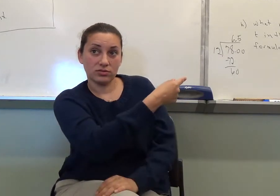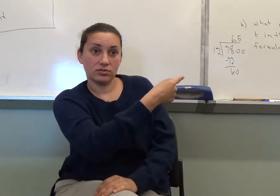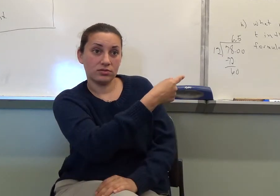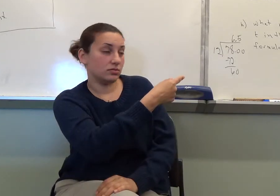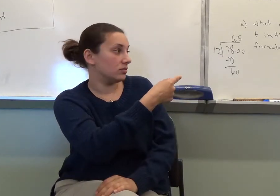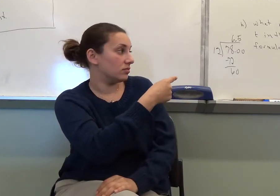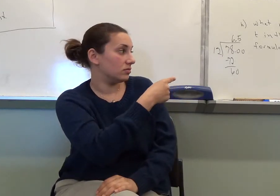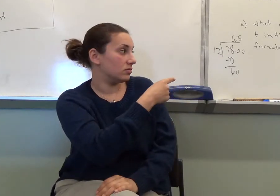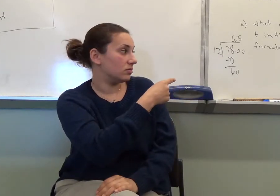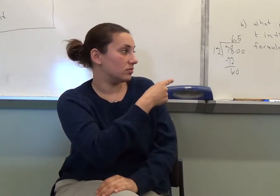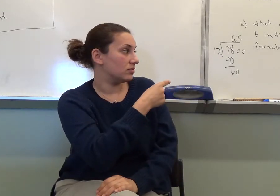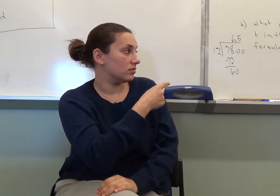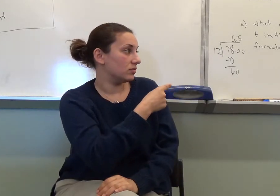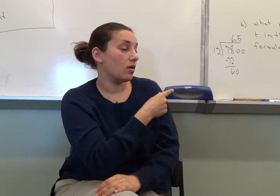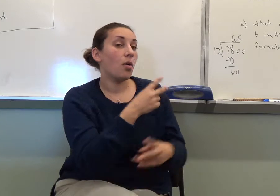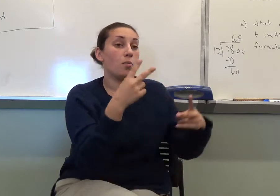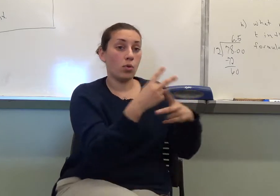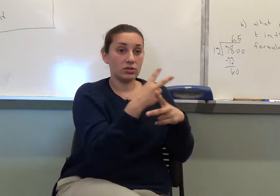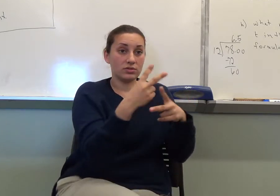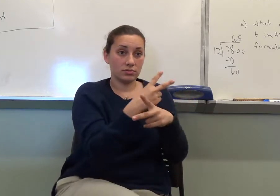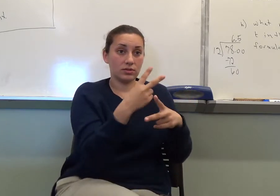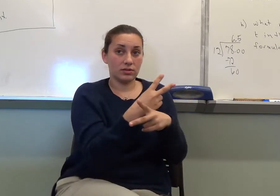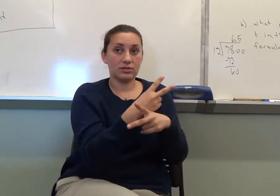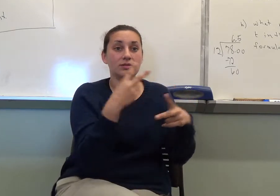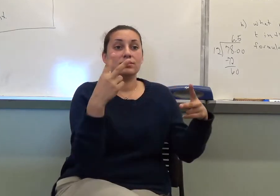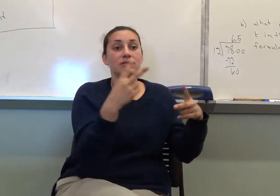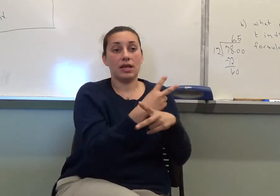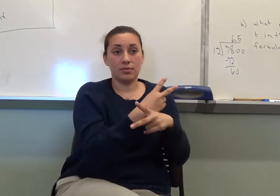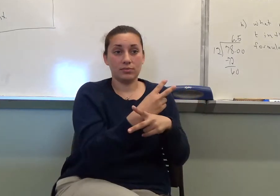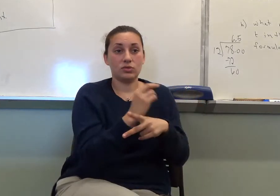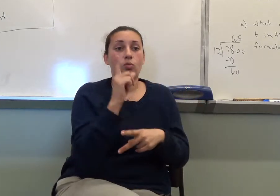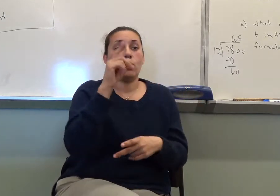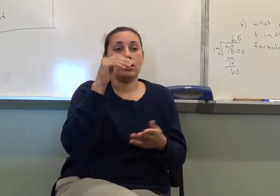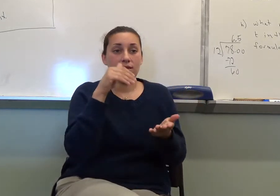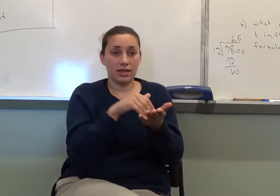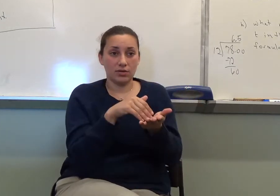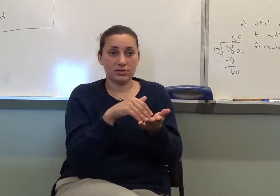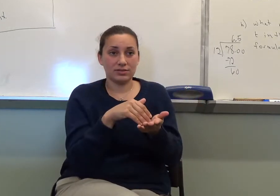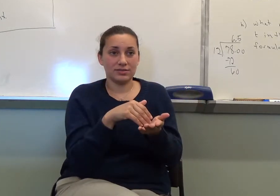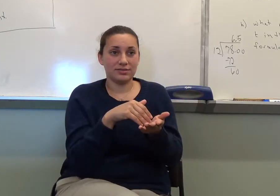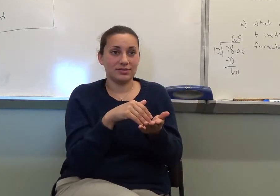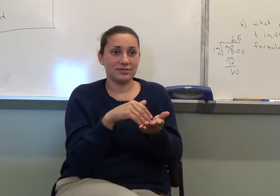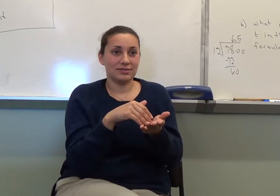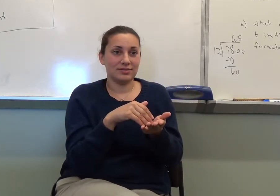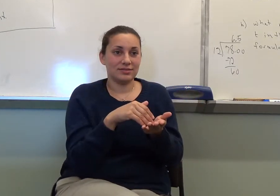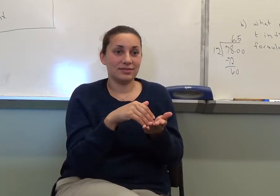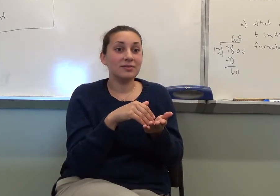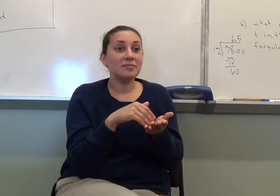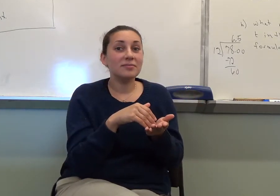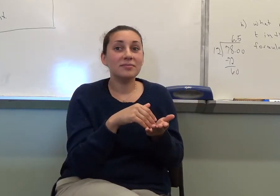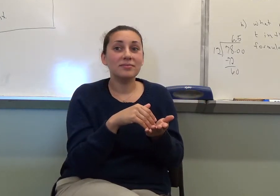So then, if we multiply that by 1,000, what do we get? A is equal to